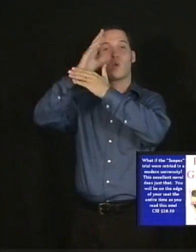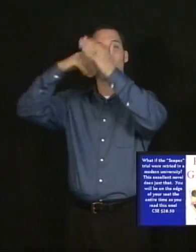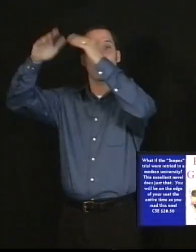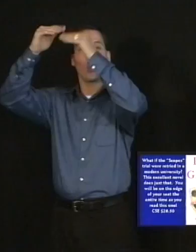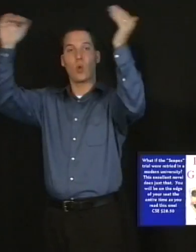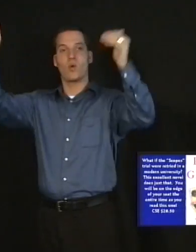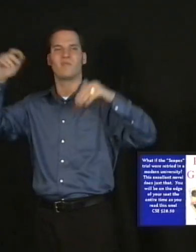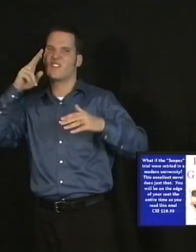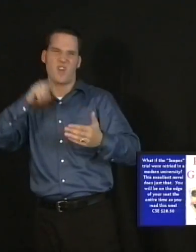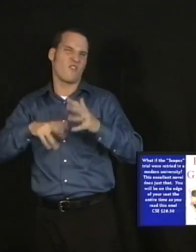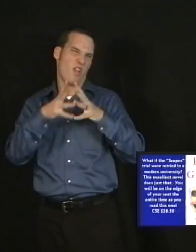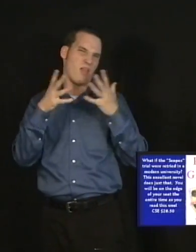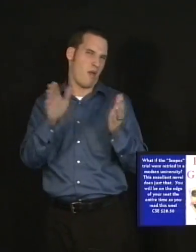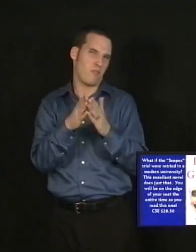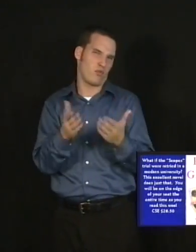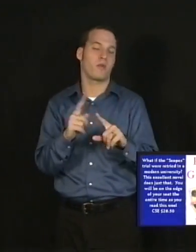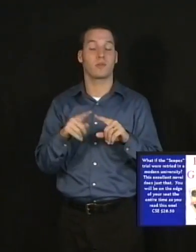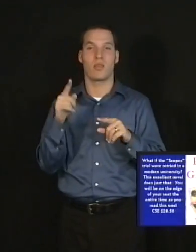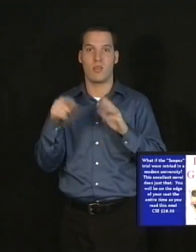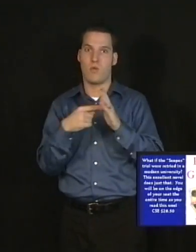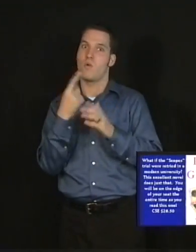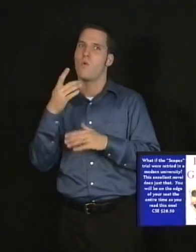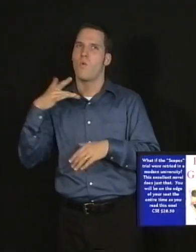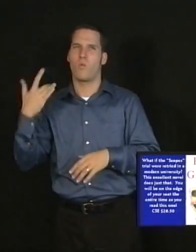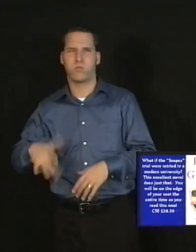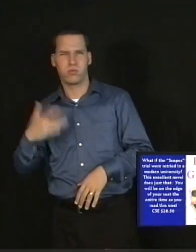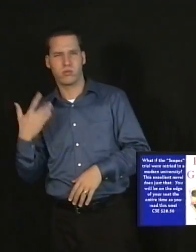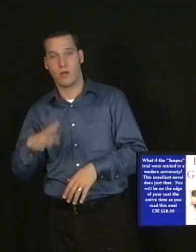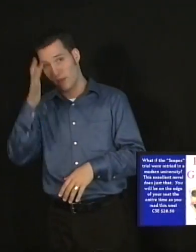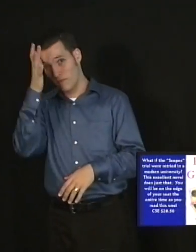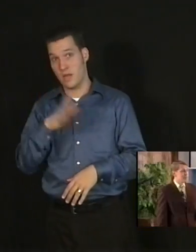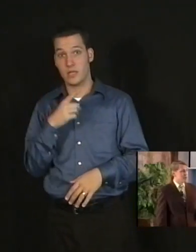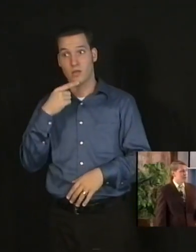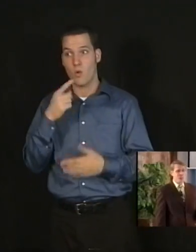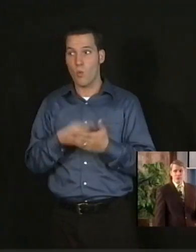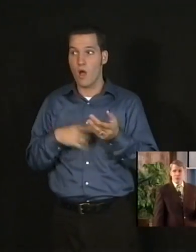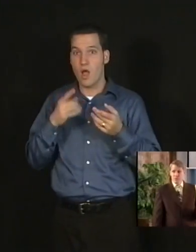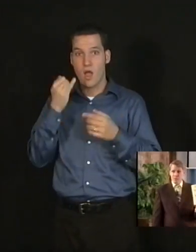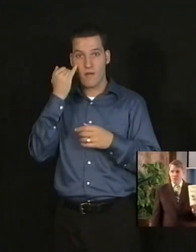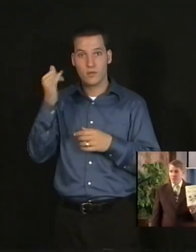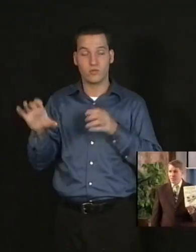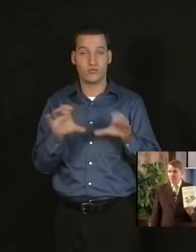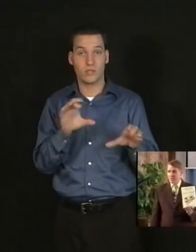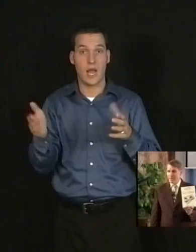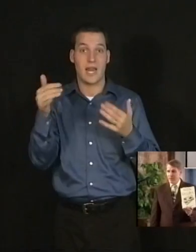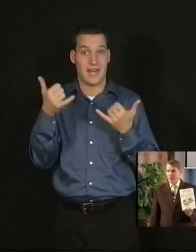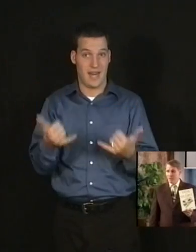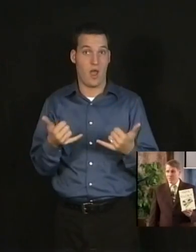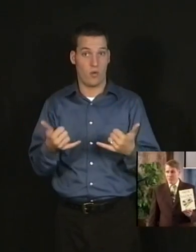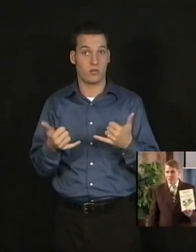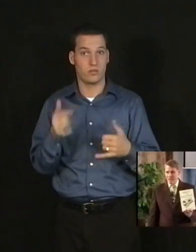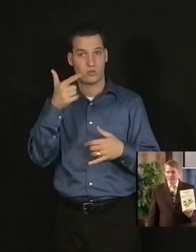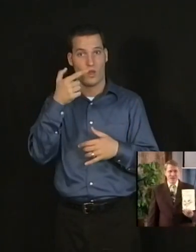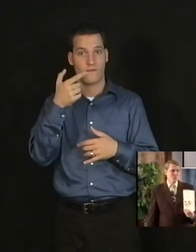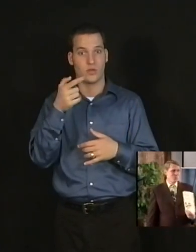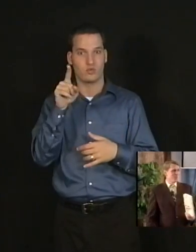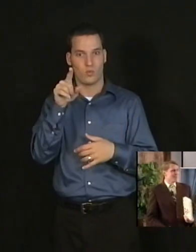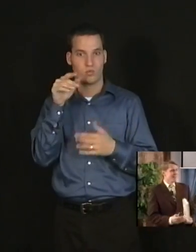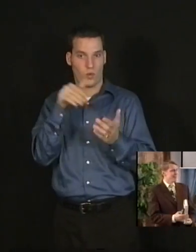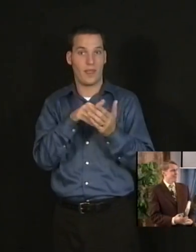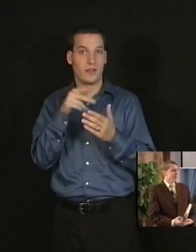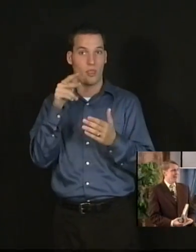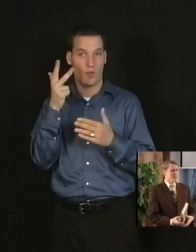is incredible. This guy said, what if the Scopes trial was redone now, in the 21st century, at a modern university?